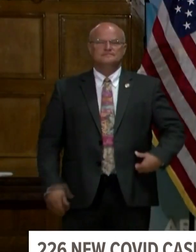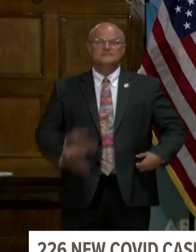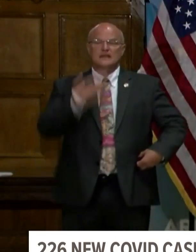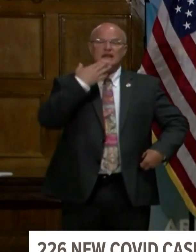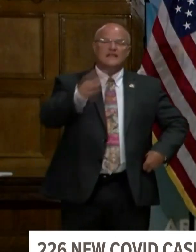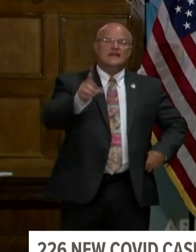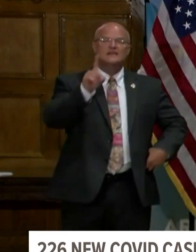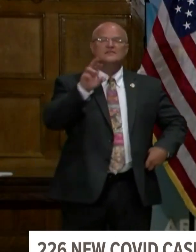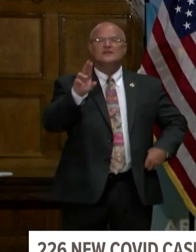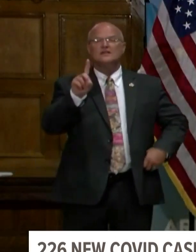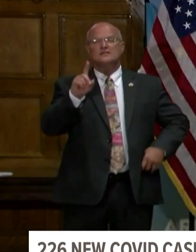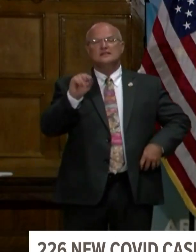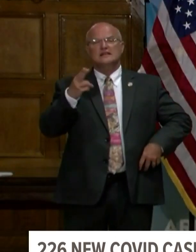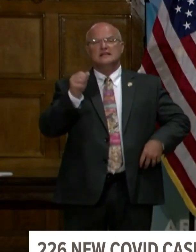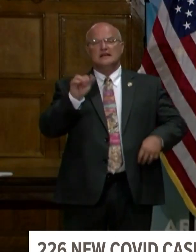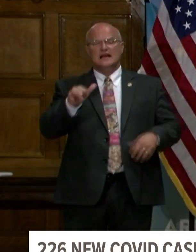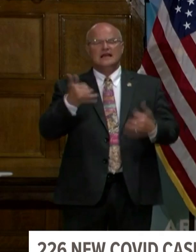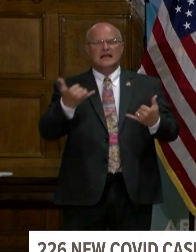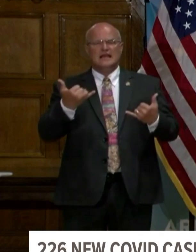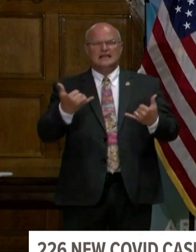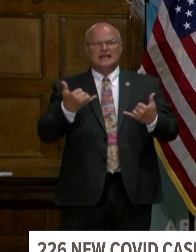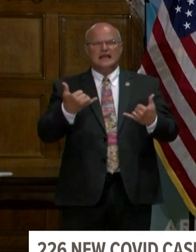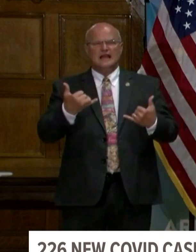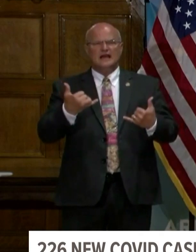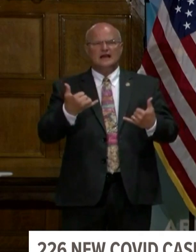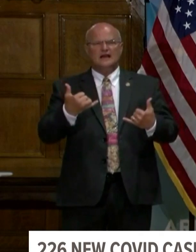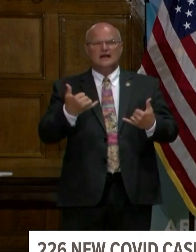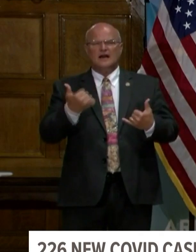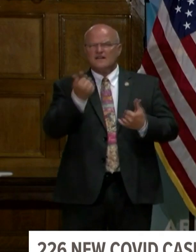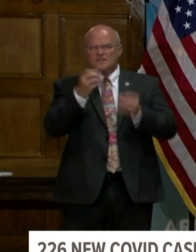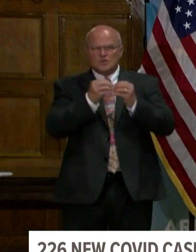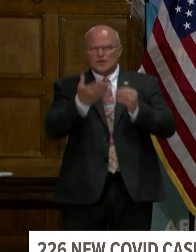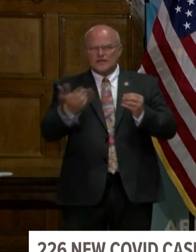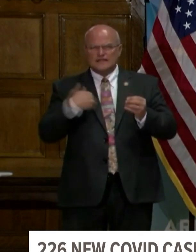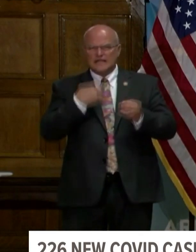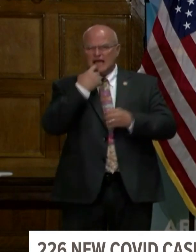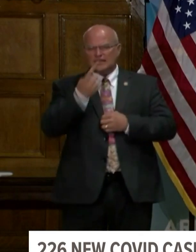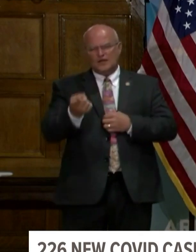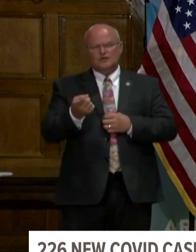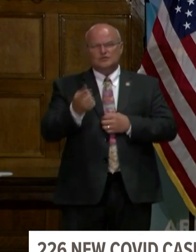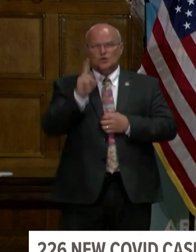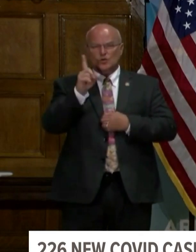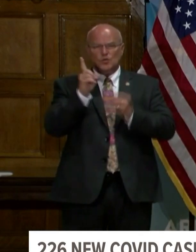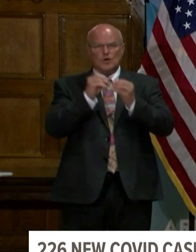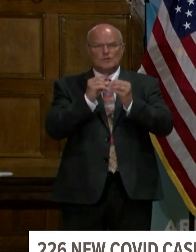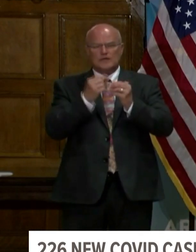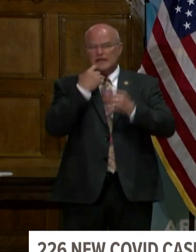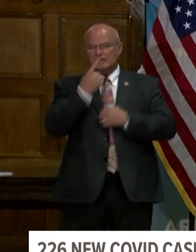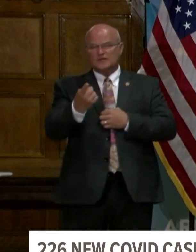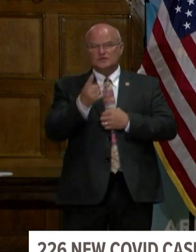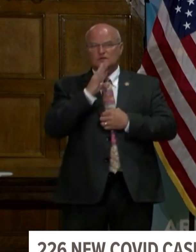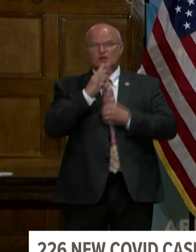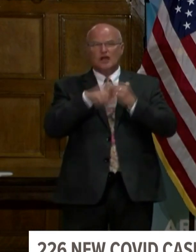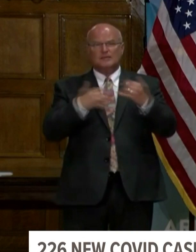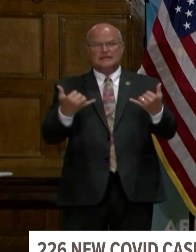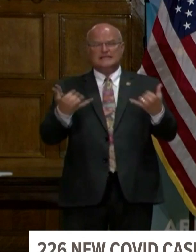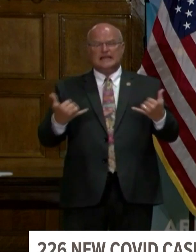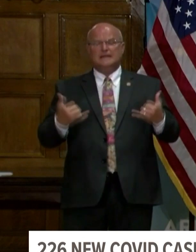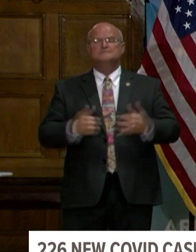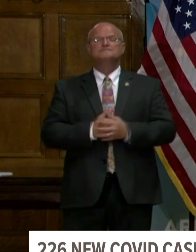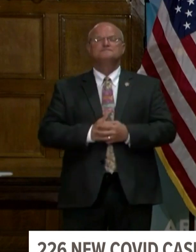Thank you, Dr. Delahaye. And let's put up I got a couple more things I told you, one more thing I told you we'd talk about